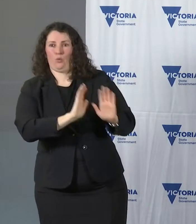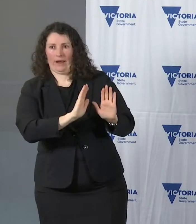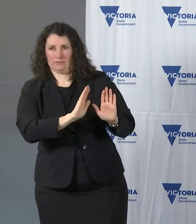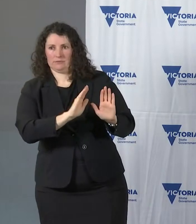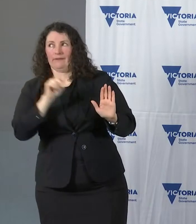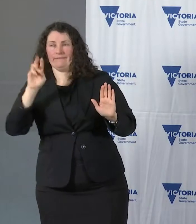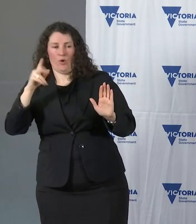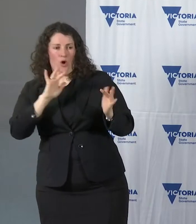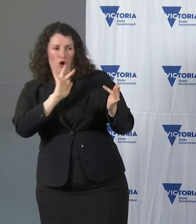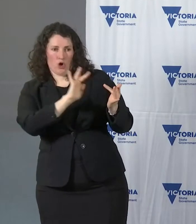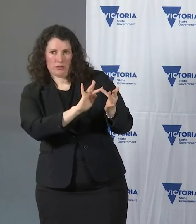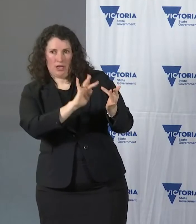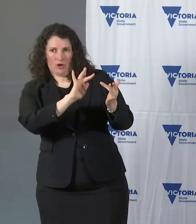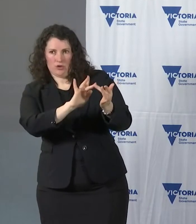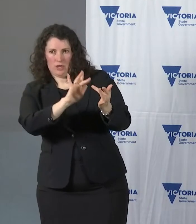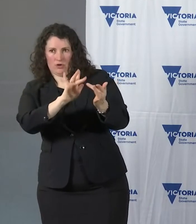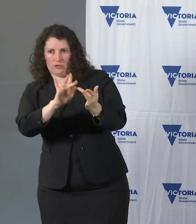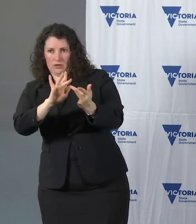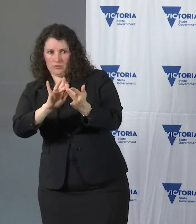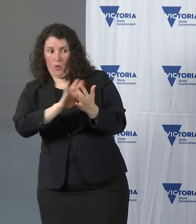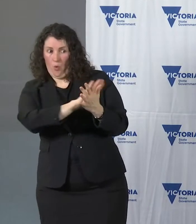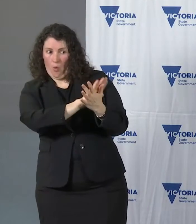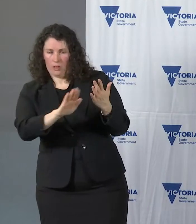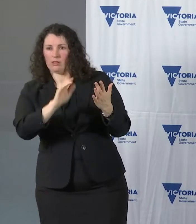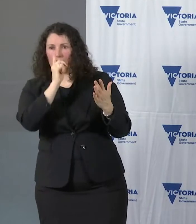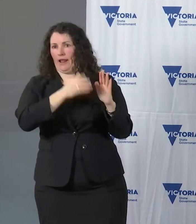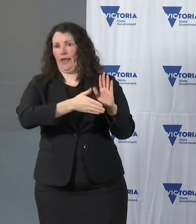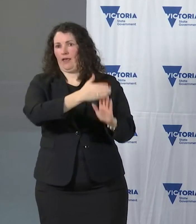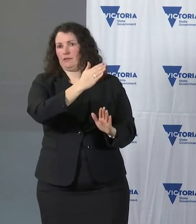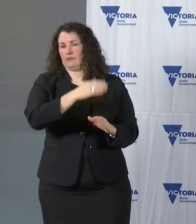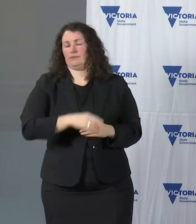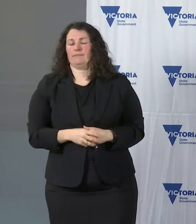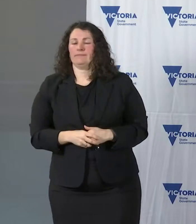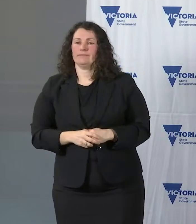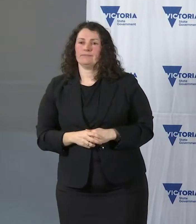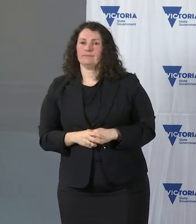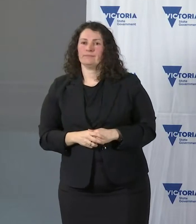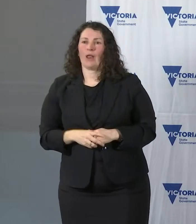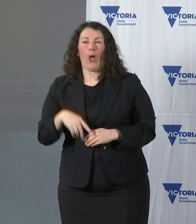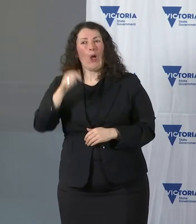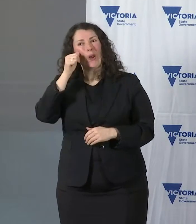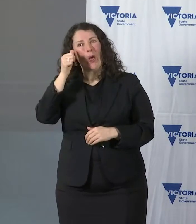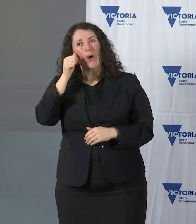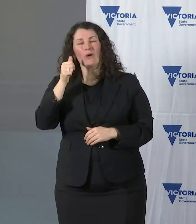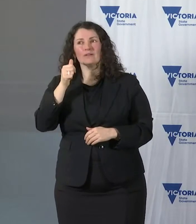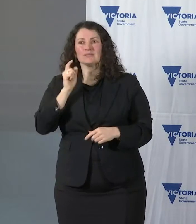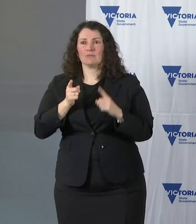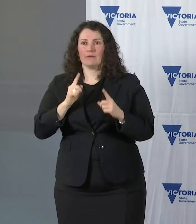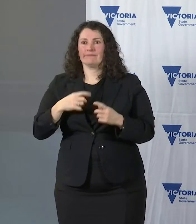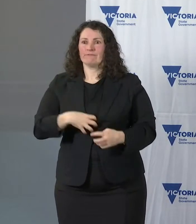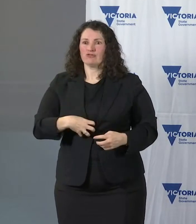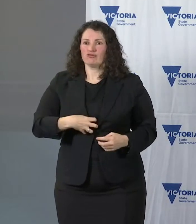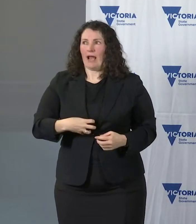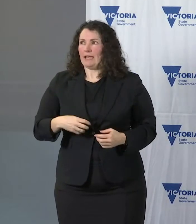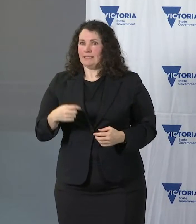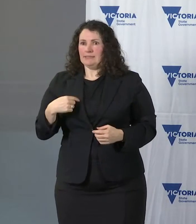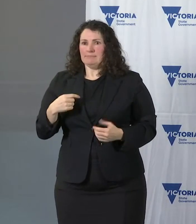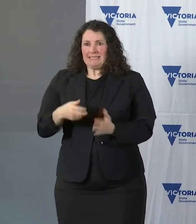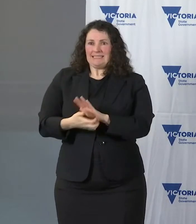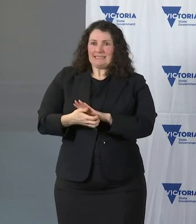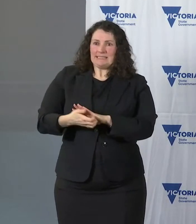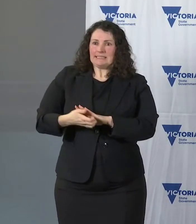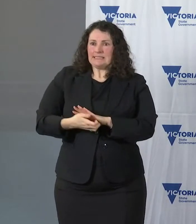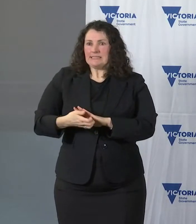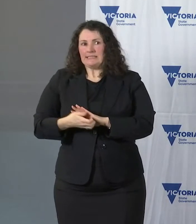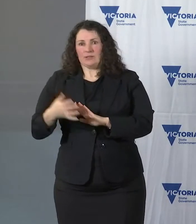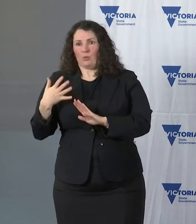thousands of people each day. So thank you again for your patience as we do that. Our teams are working extremely hard, the